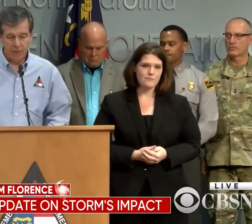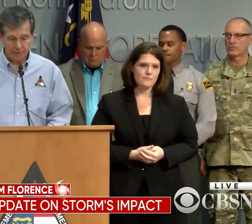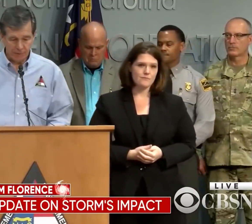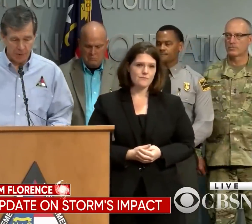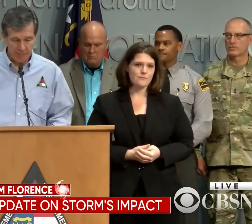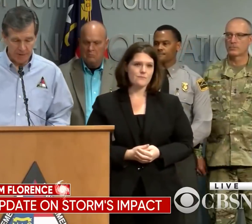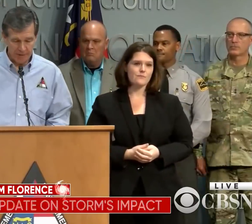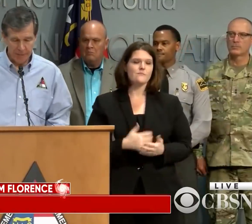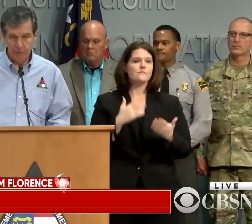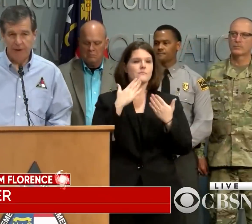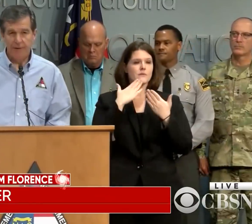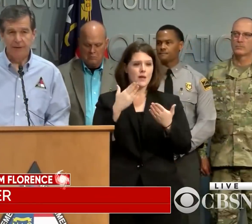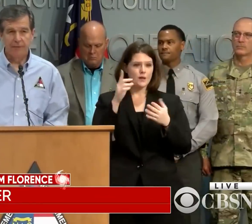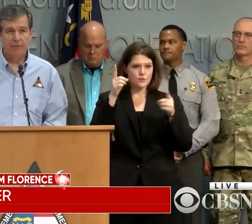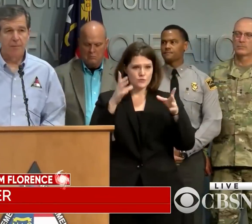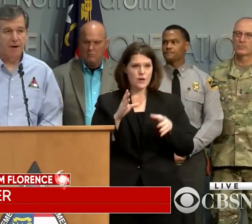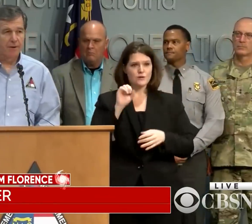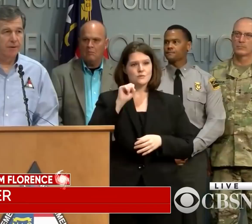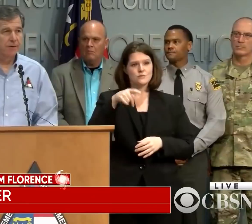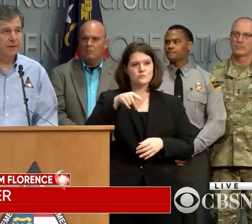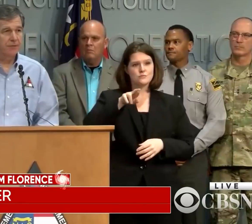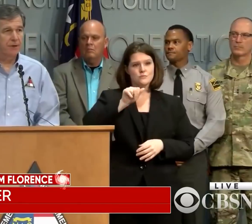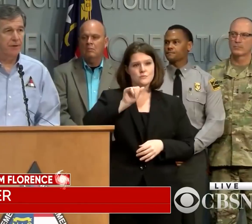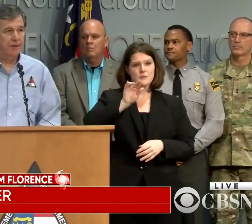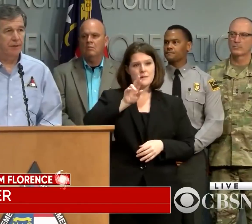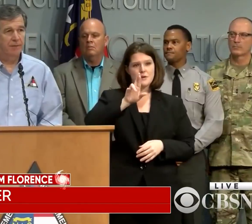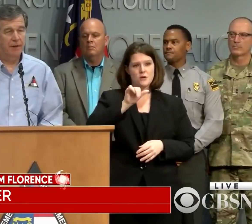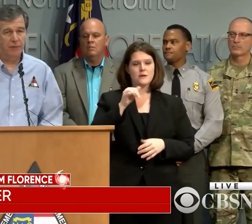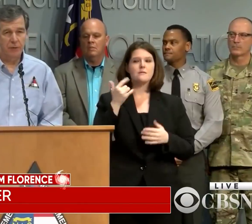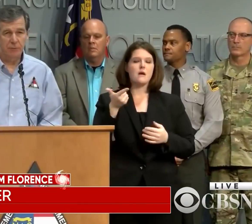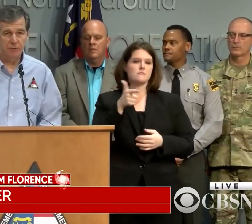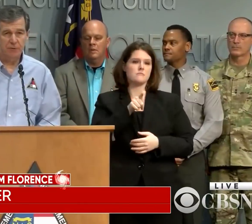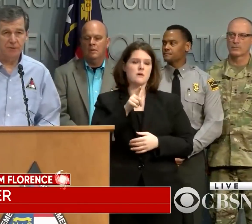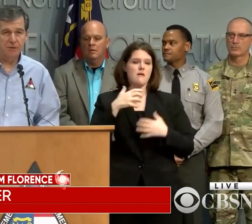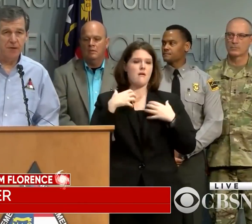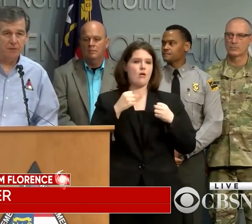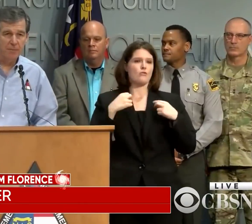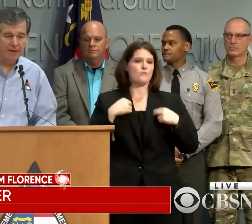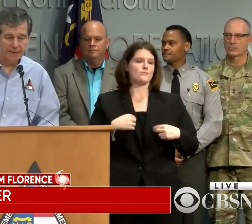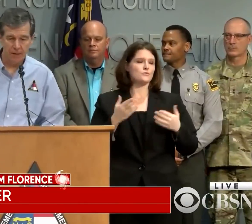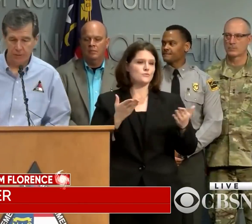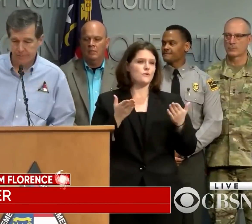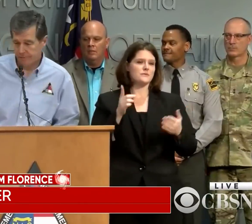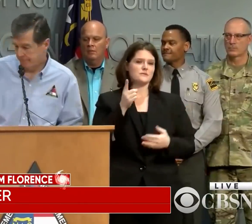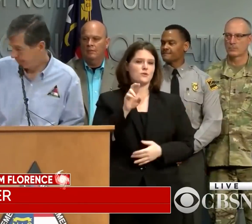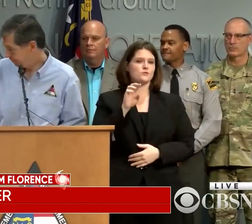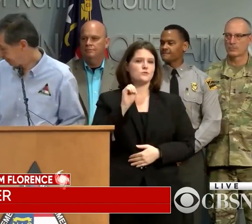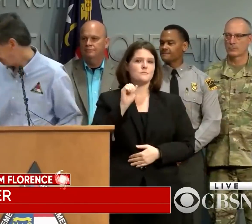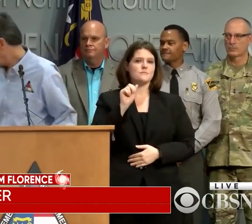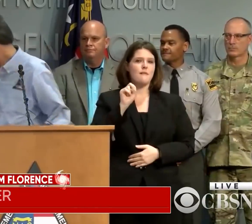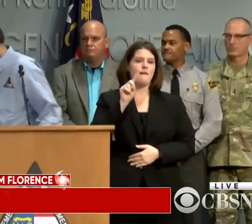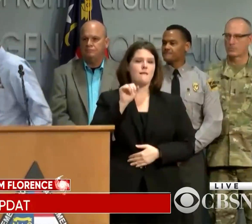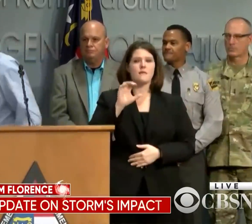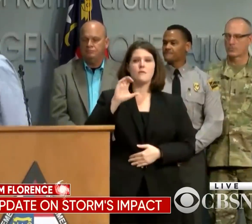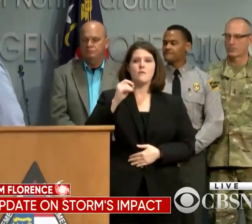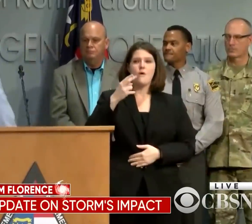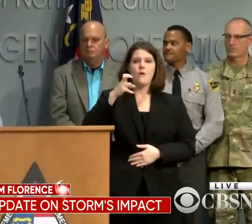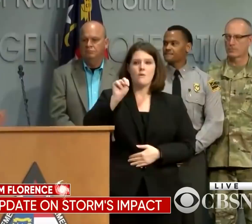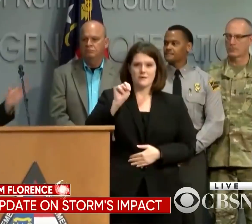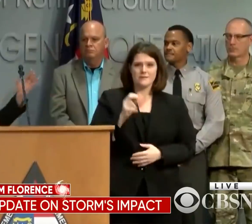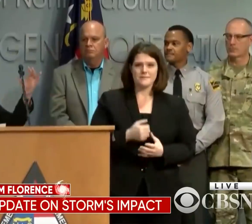Thank you, Director Sprayberry. We'll now hear from our Secretary of Health and Human Services, Dr. Mandy Cohen.